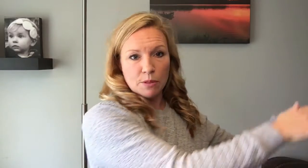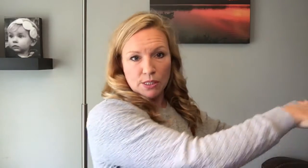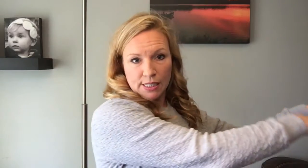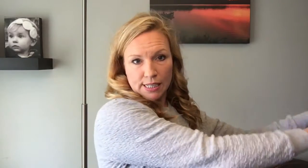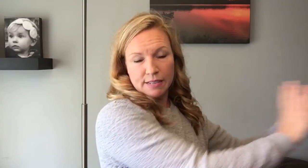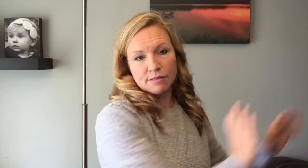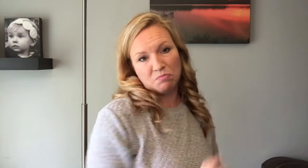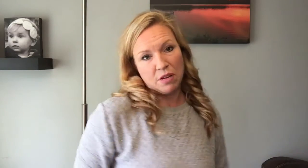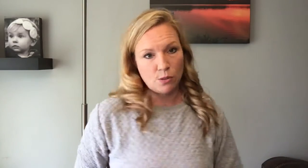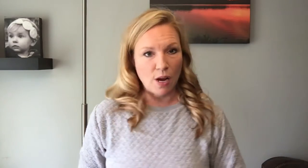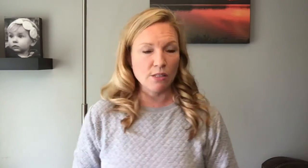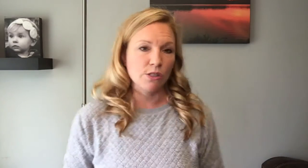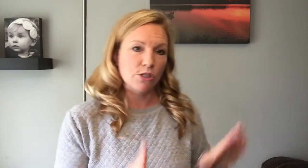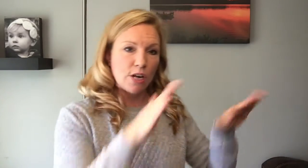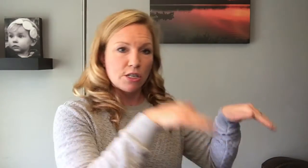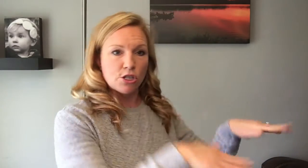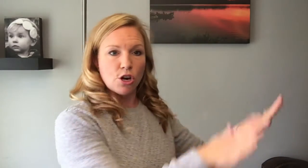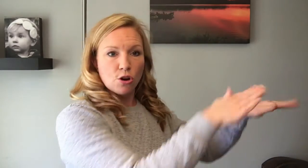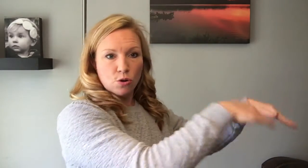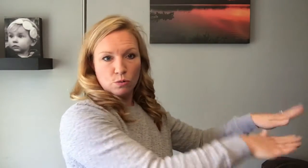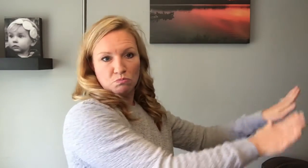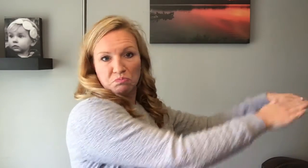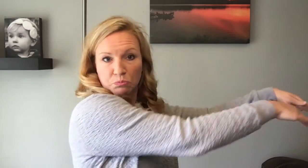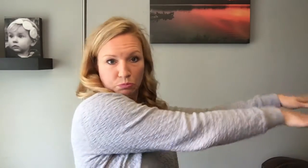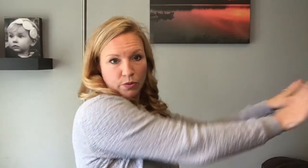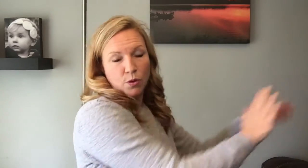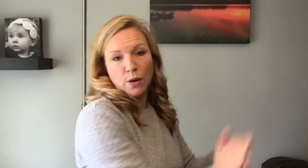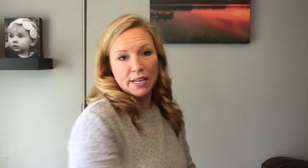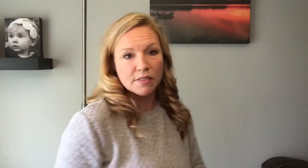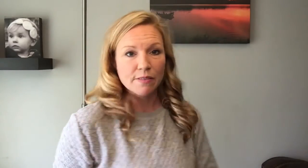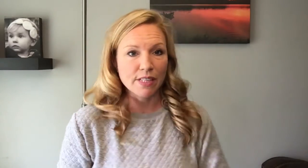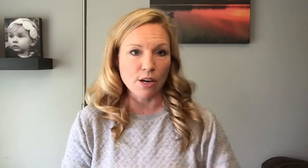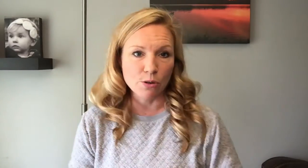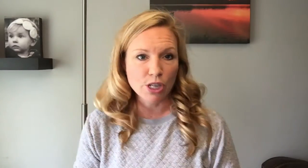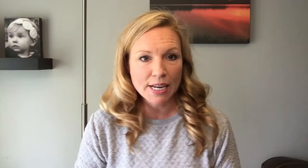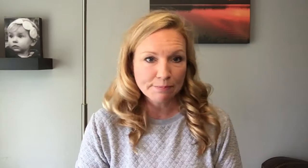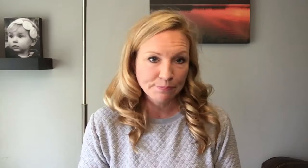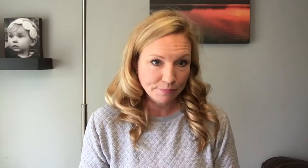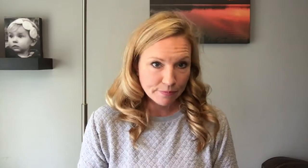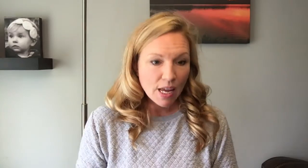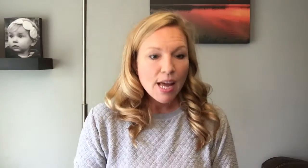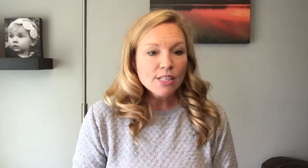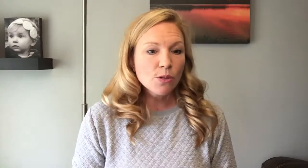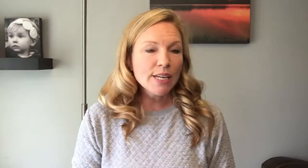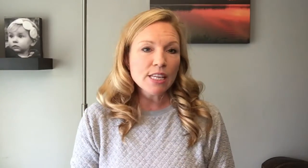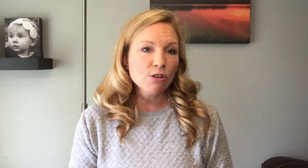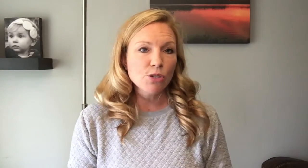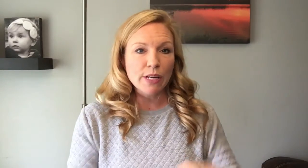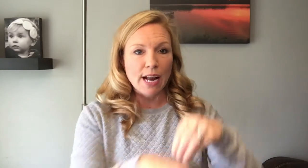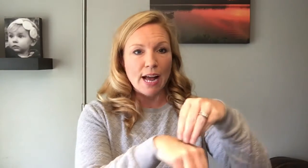can live as well. So you just kind of show the waves of the ocean. So in the ocean, we could have